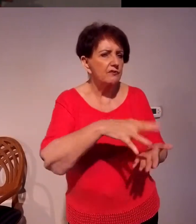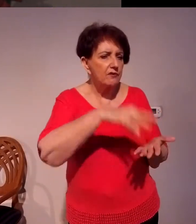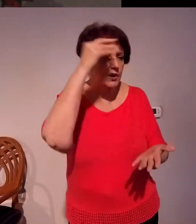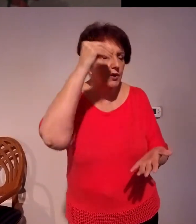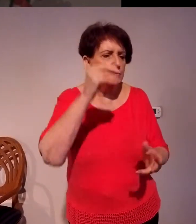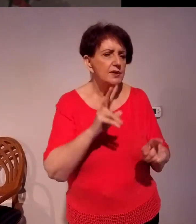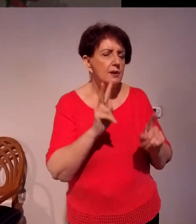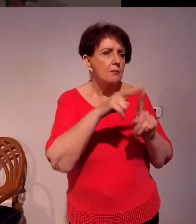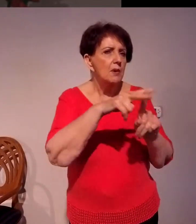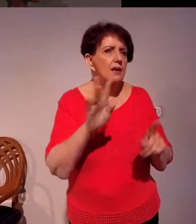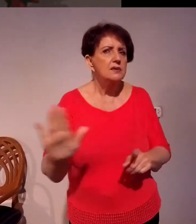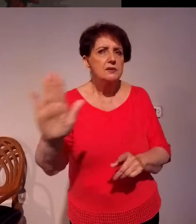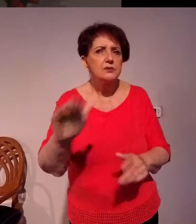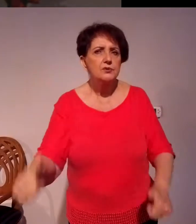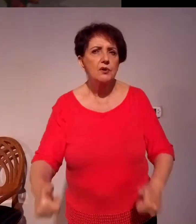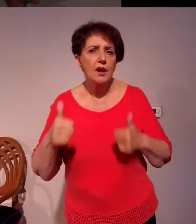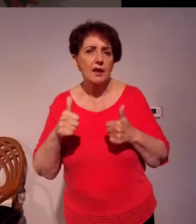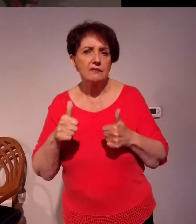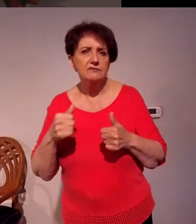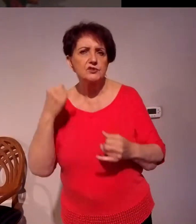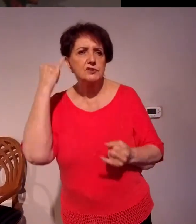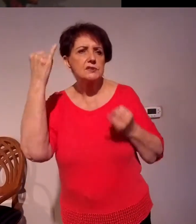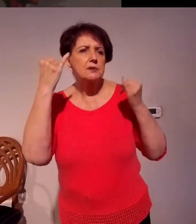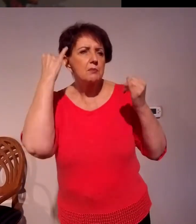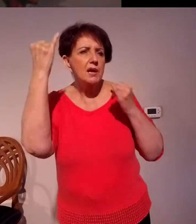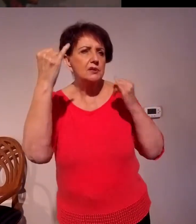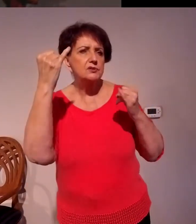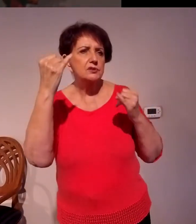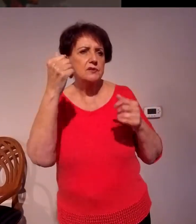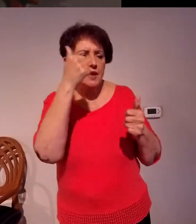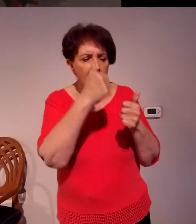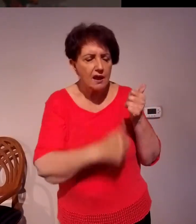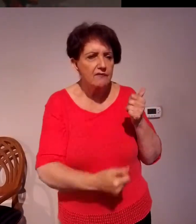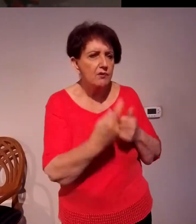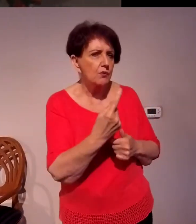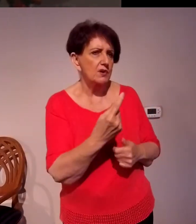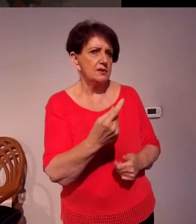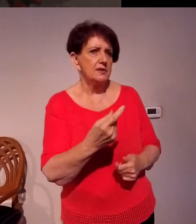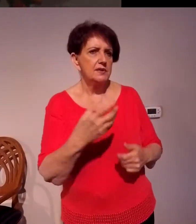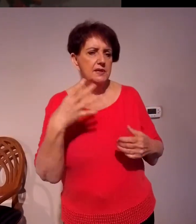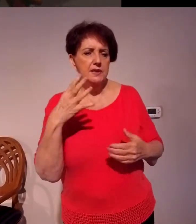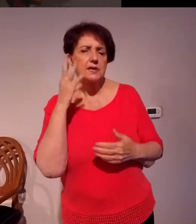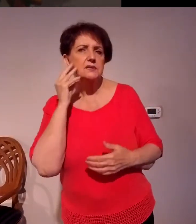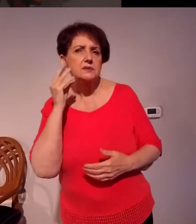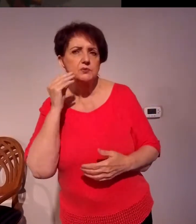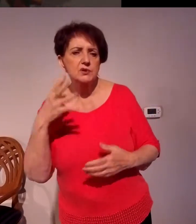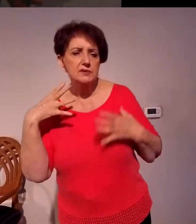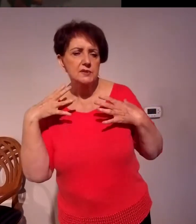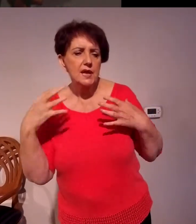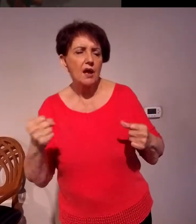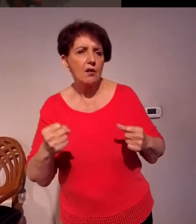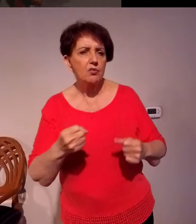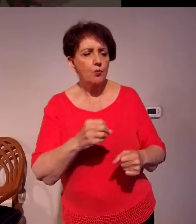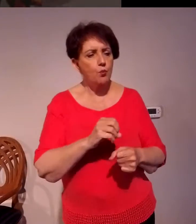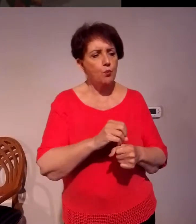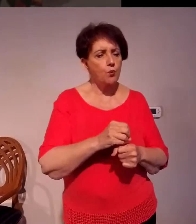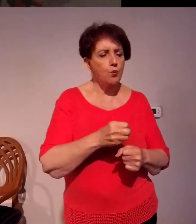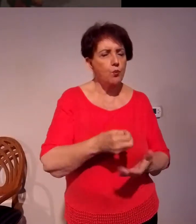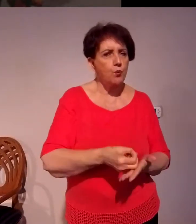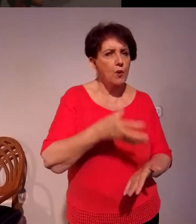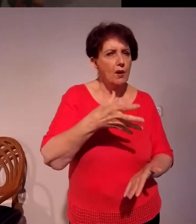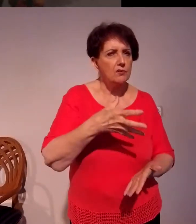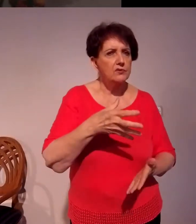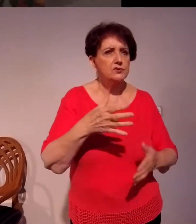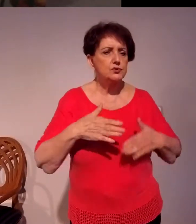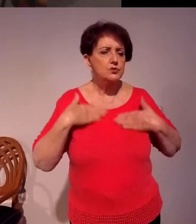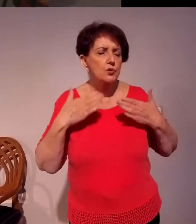What if we imagined that everyone experiences health, wealth, joy, and a fulfilled